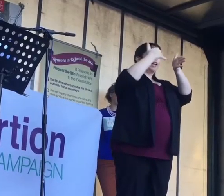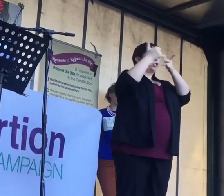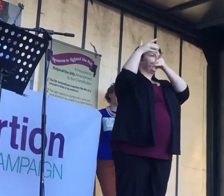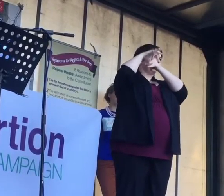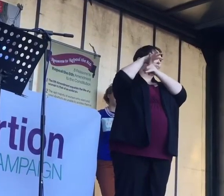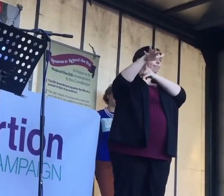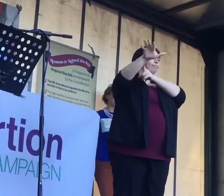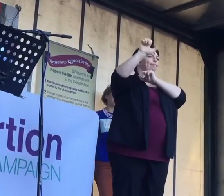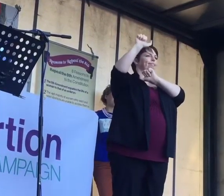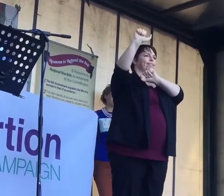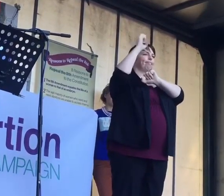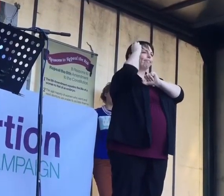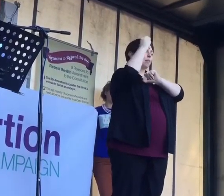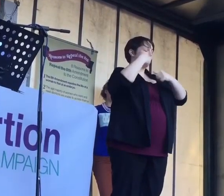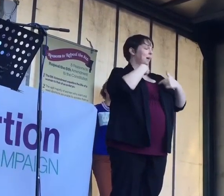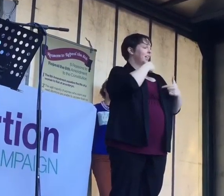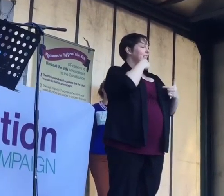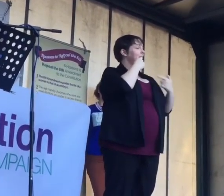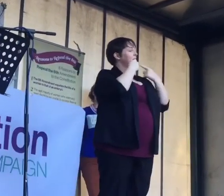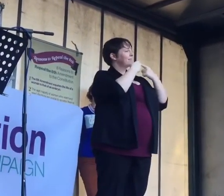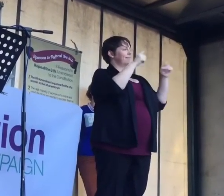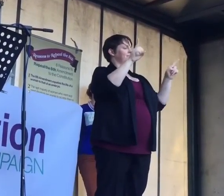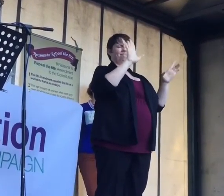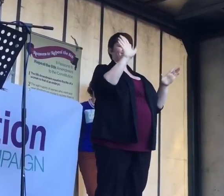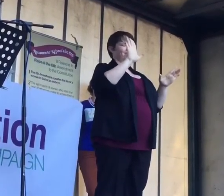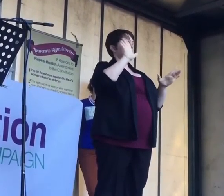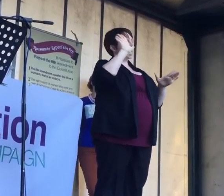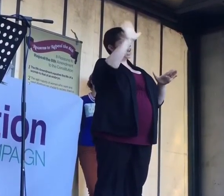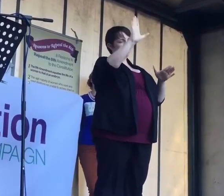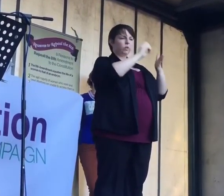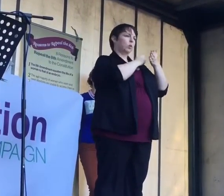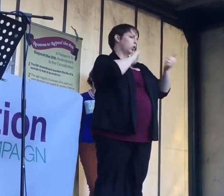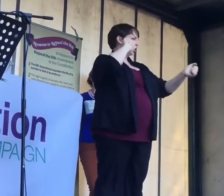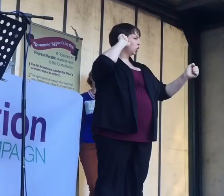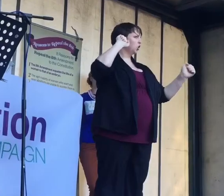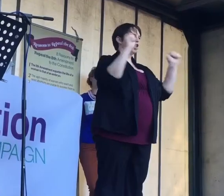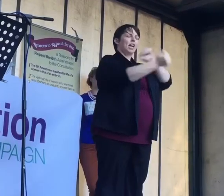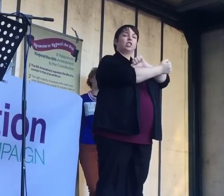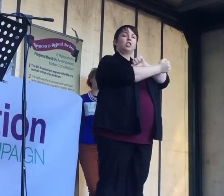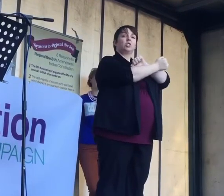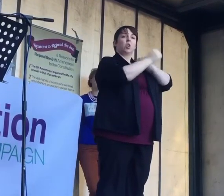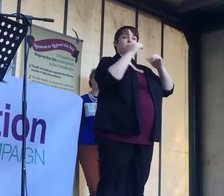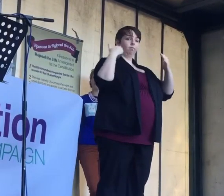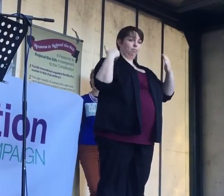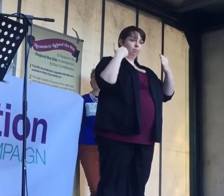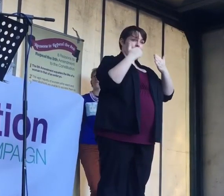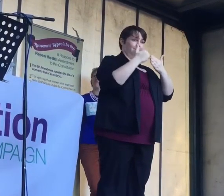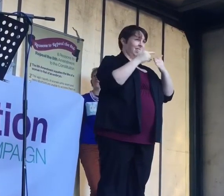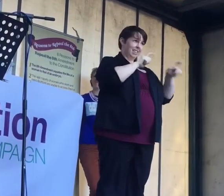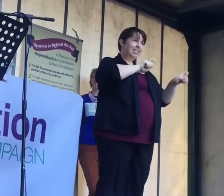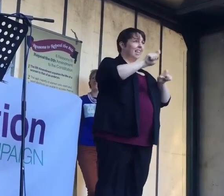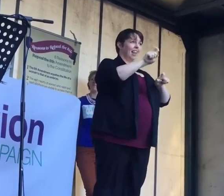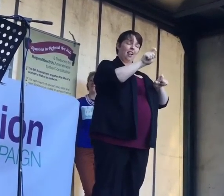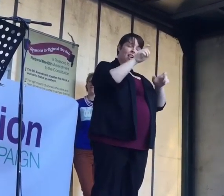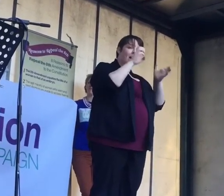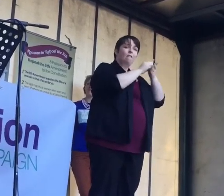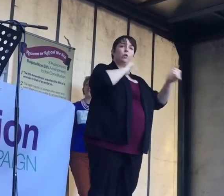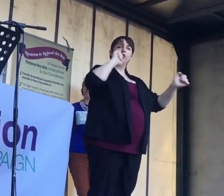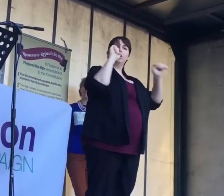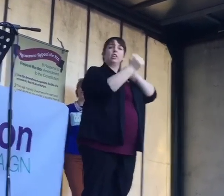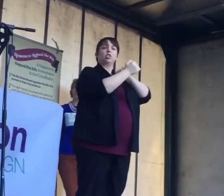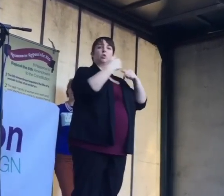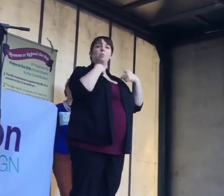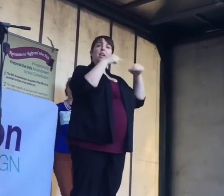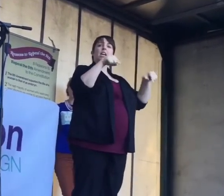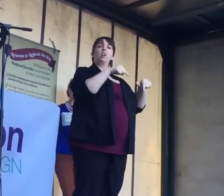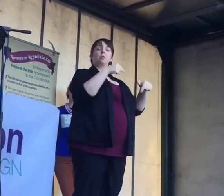influenced voice. And we said it has to change. And to this day, it still has to change. And we're